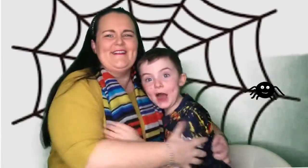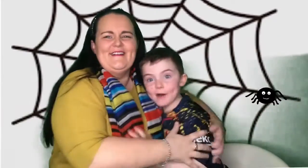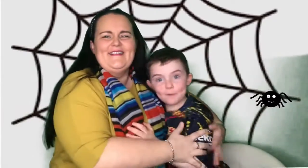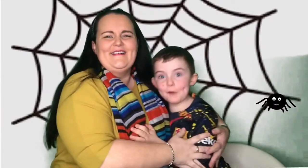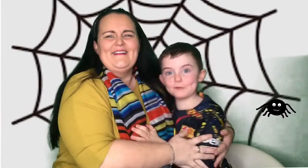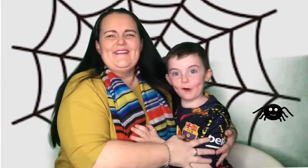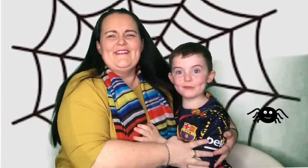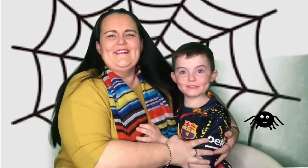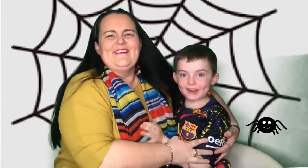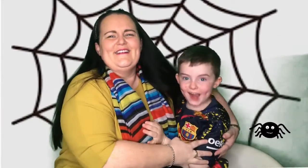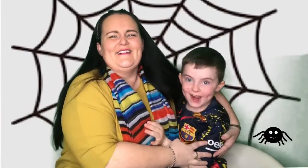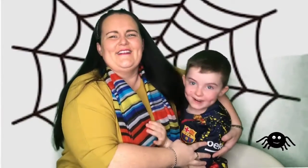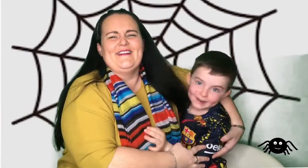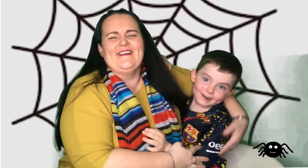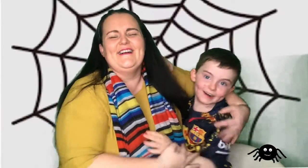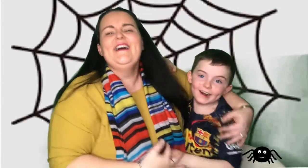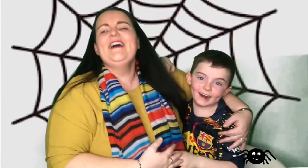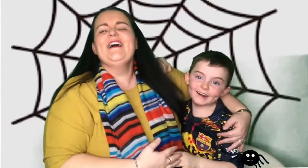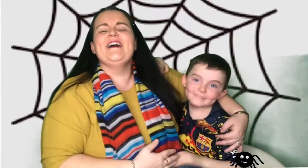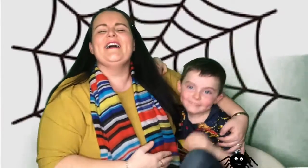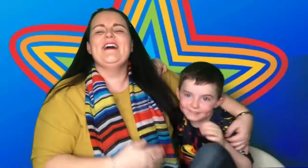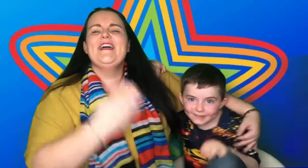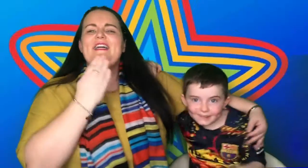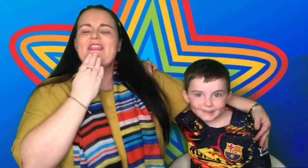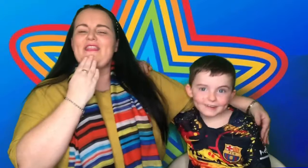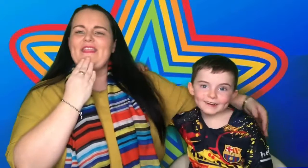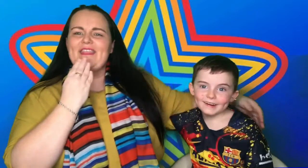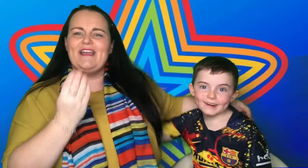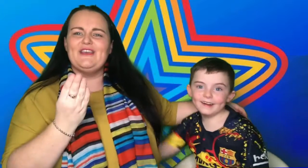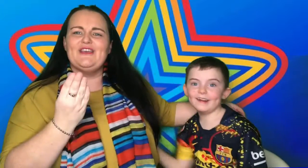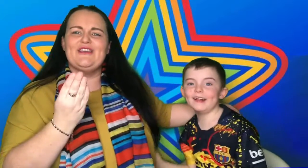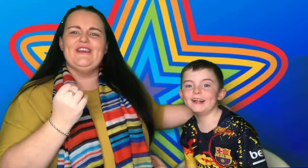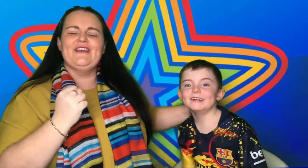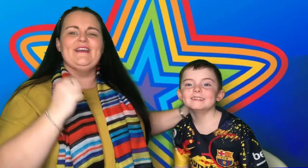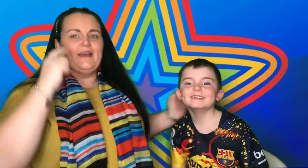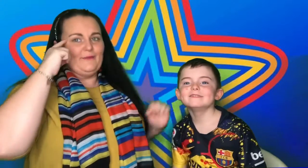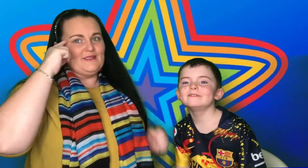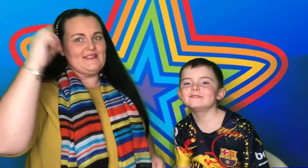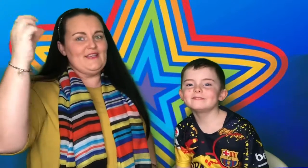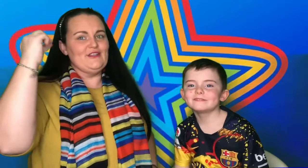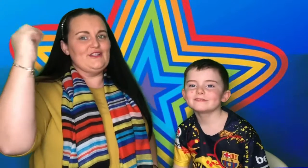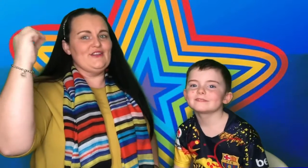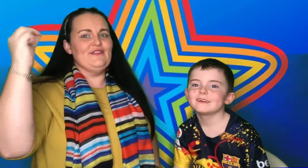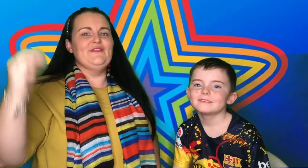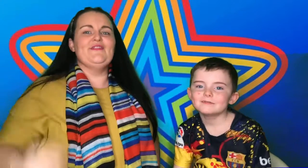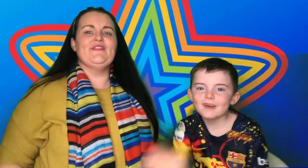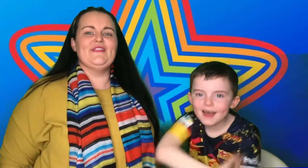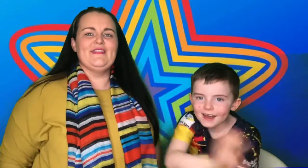I'm about to fall the chair. Thank you. We'll see you soon. Bye.